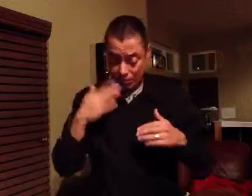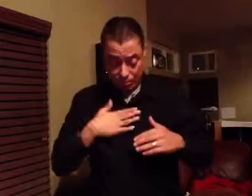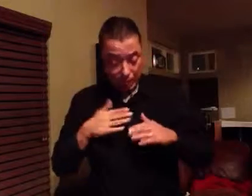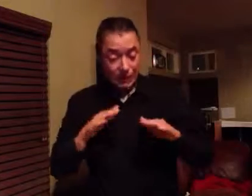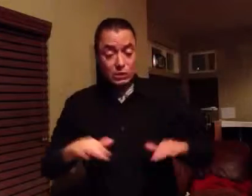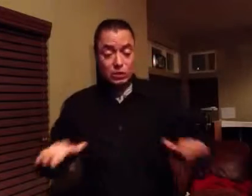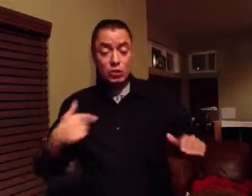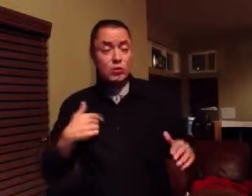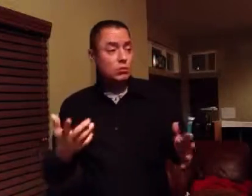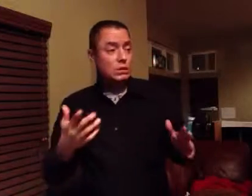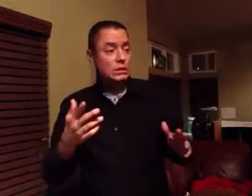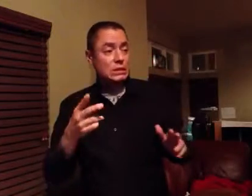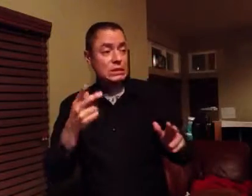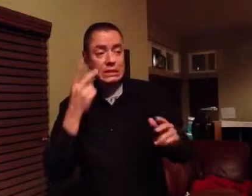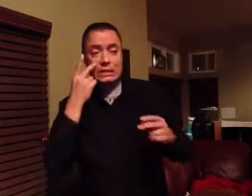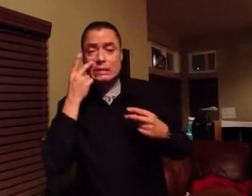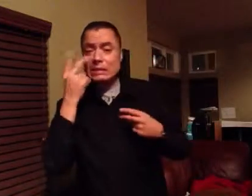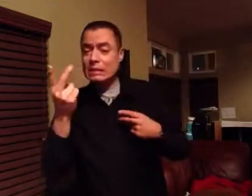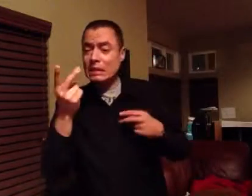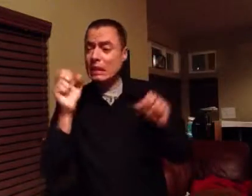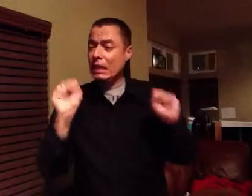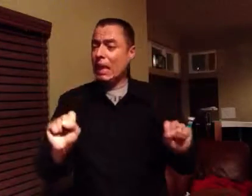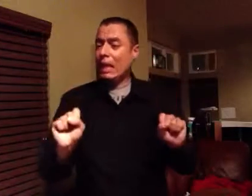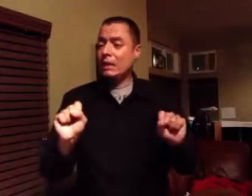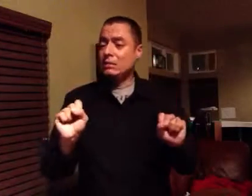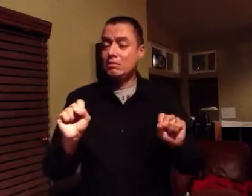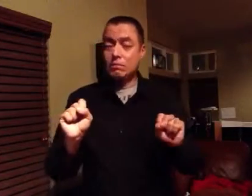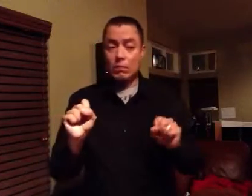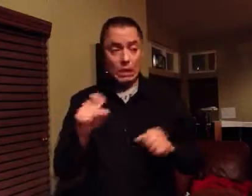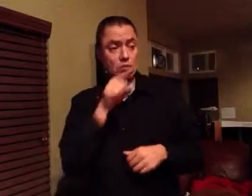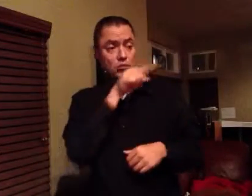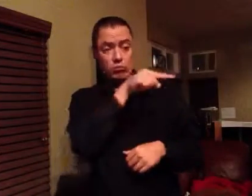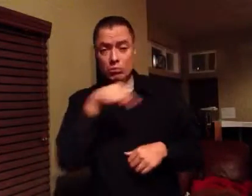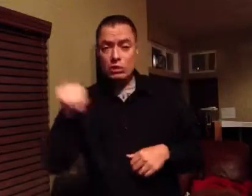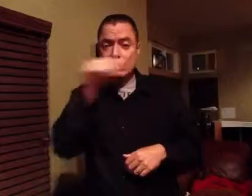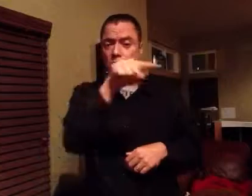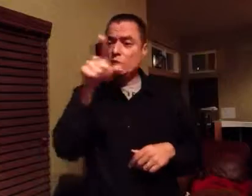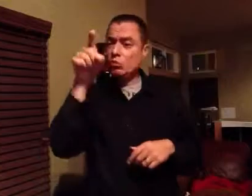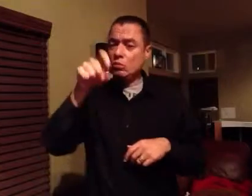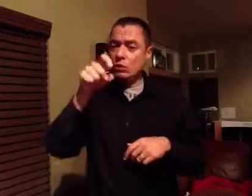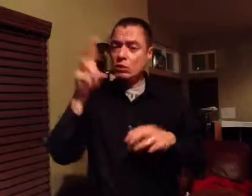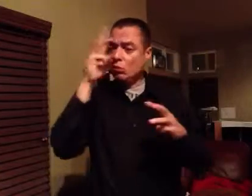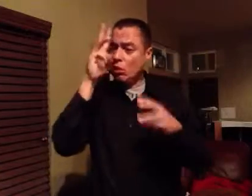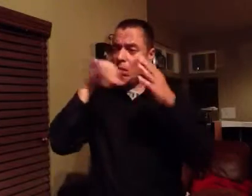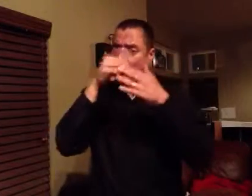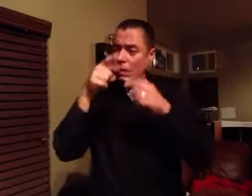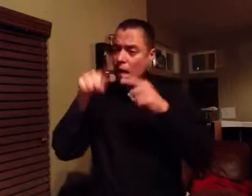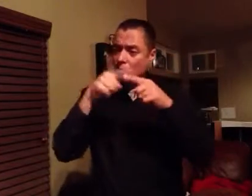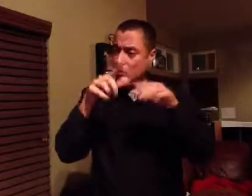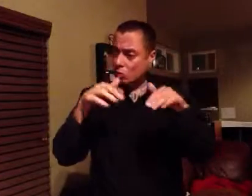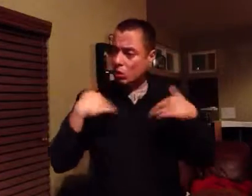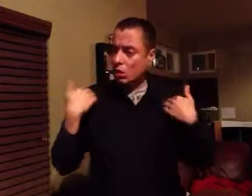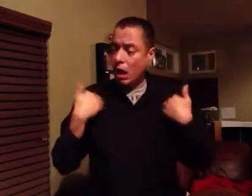Did you have to worry of these things when you were my age? All this is happening before our eyes and yet we